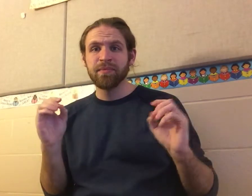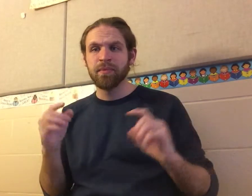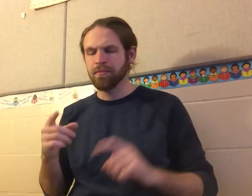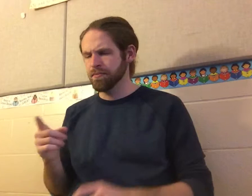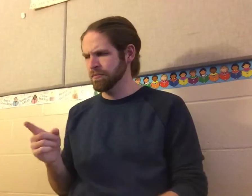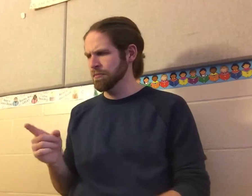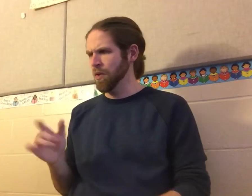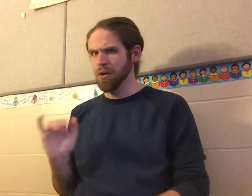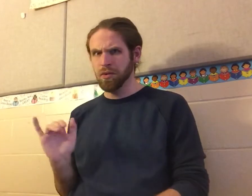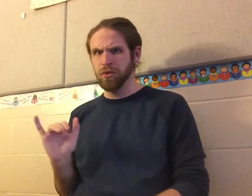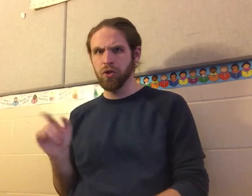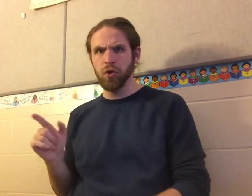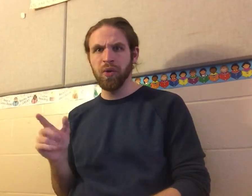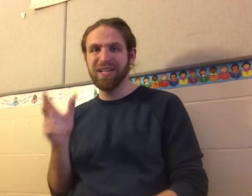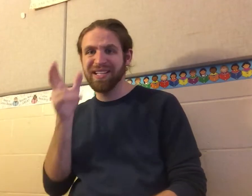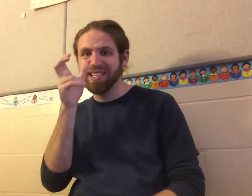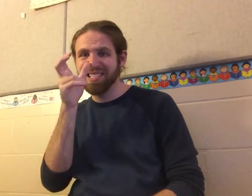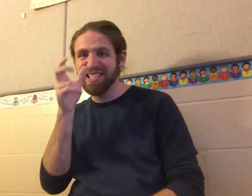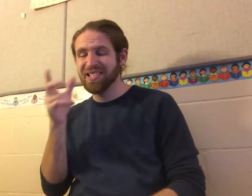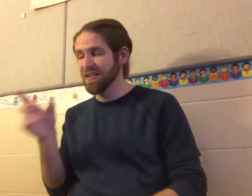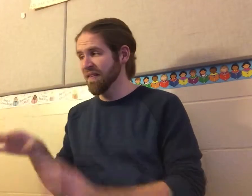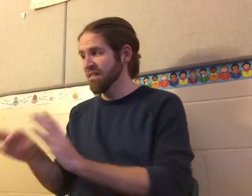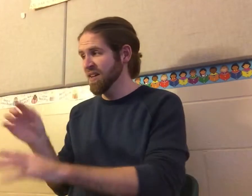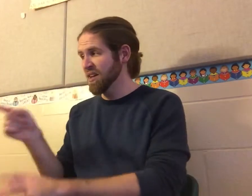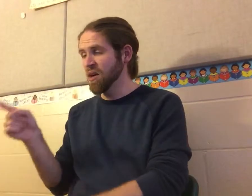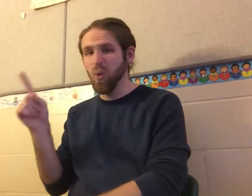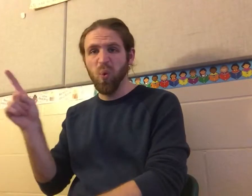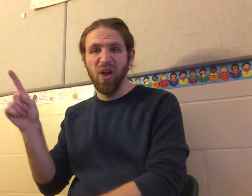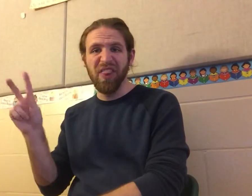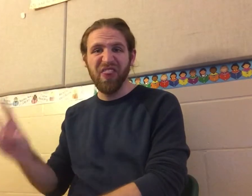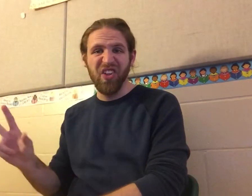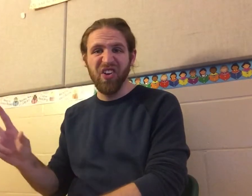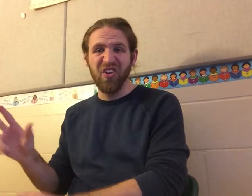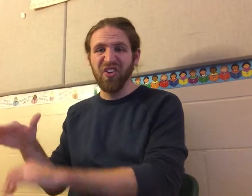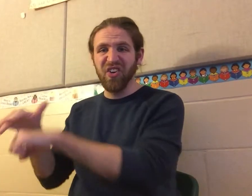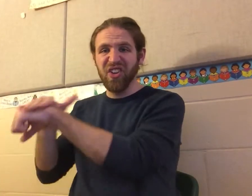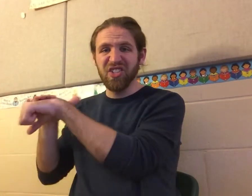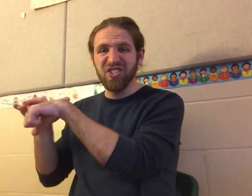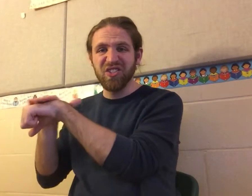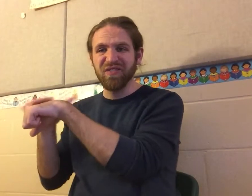on only 1/3 of the Earth's surface, are still the largest group of animals on Earth.